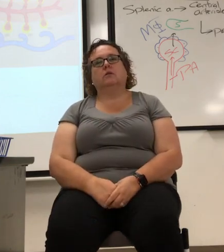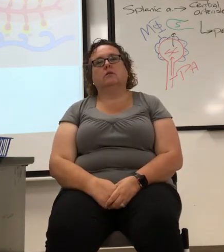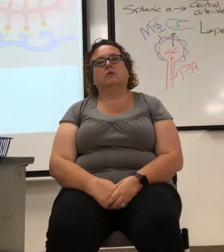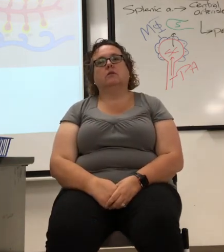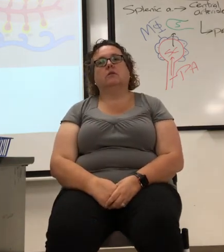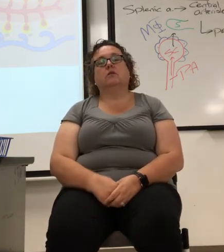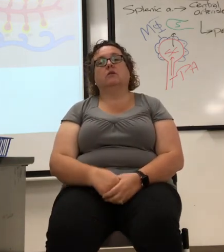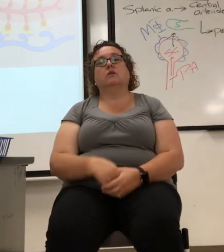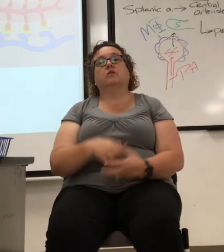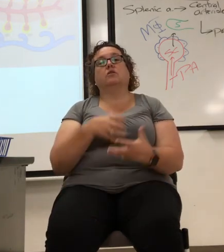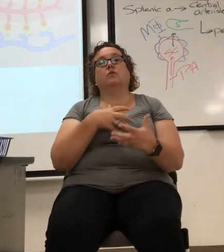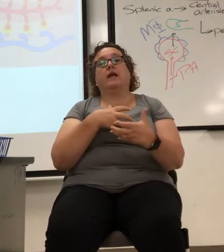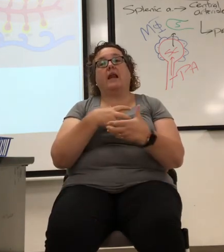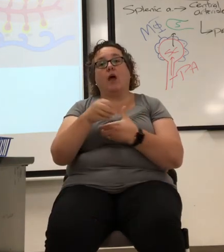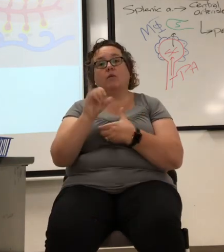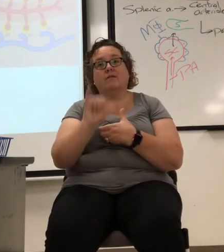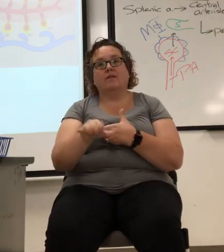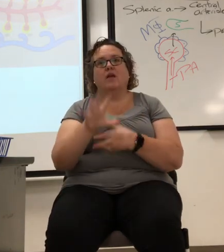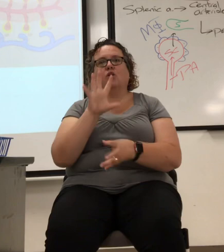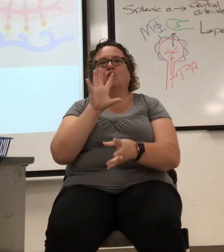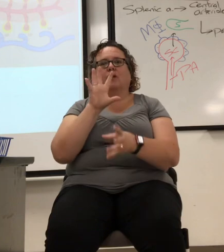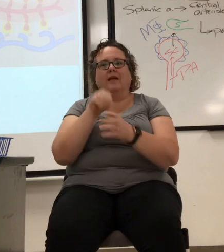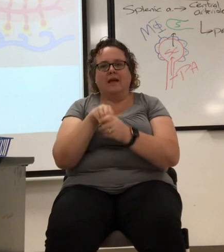You get out of that, you're in the organ.